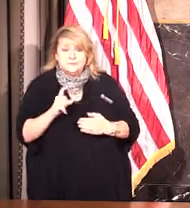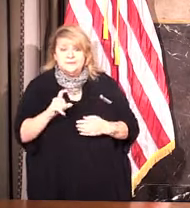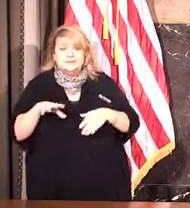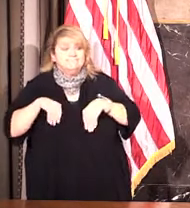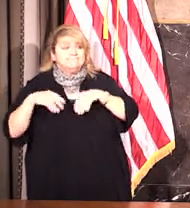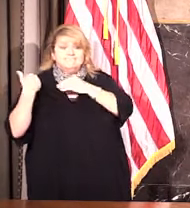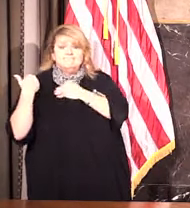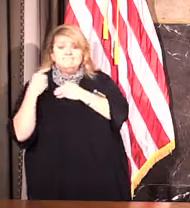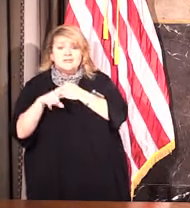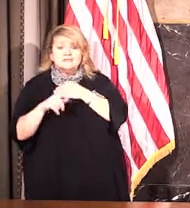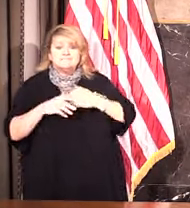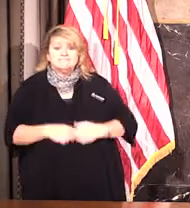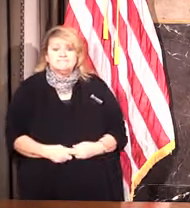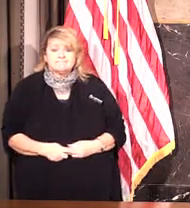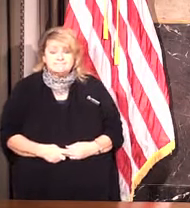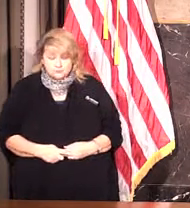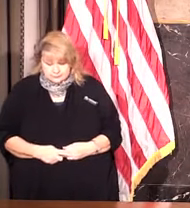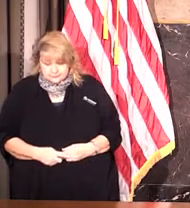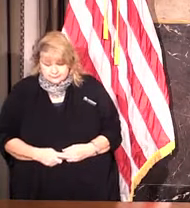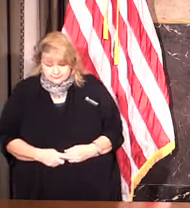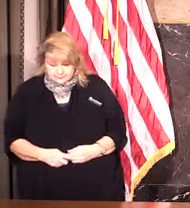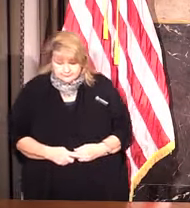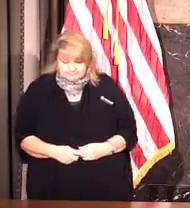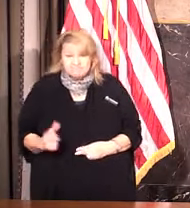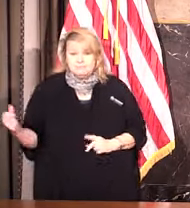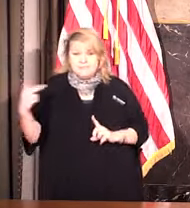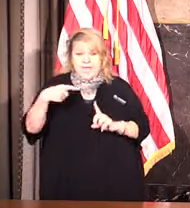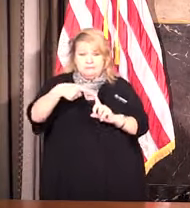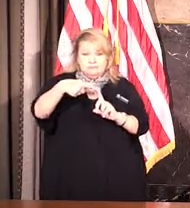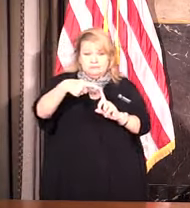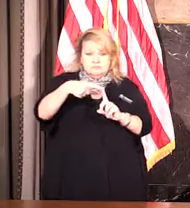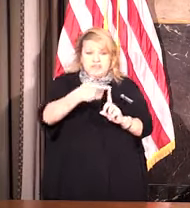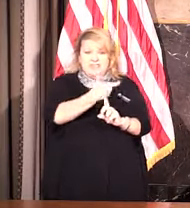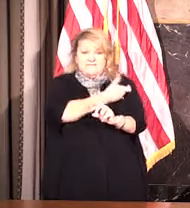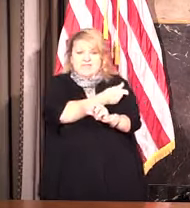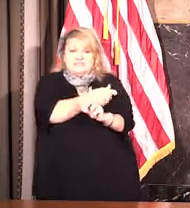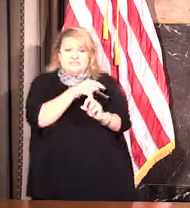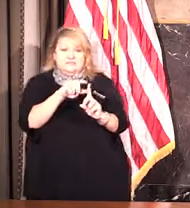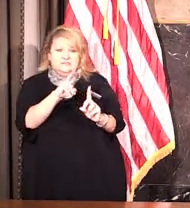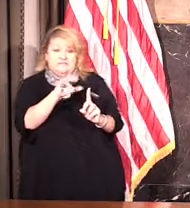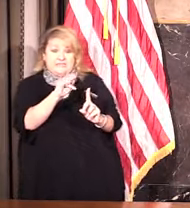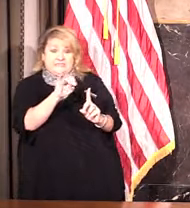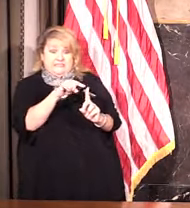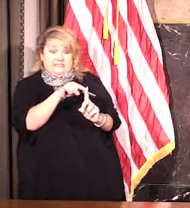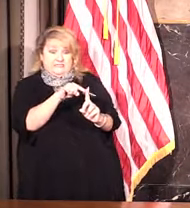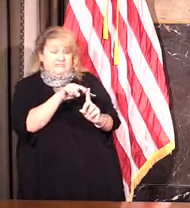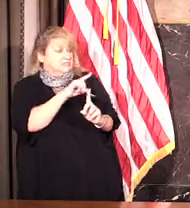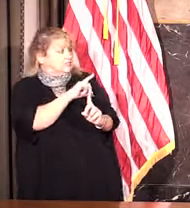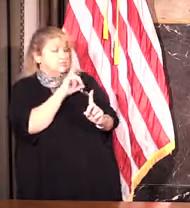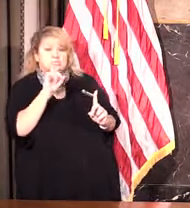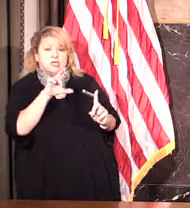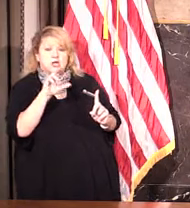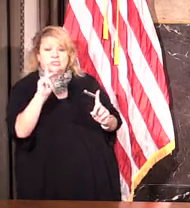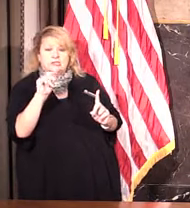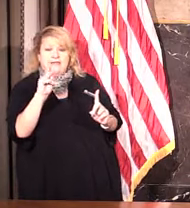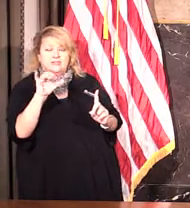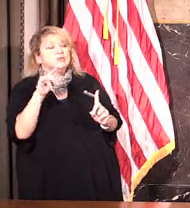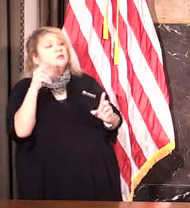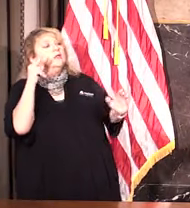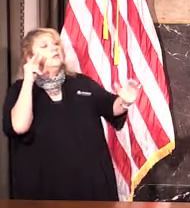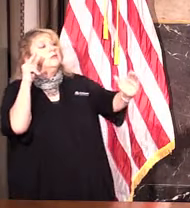With respect to the vaccine, I do want to echo what Dr. Cantor said. There is some good news on the